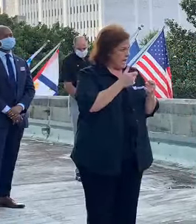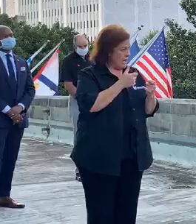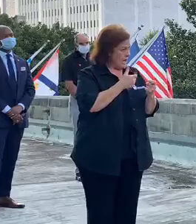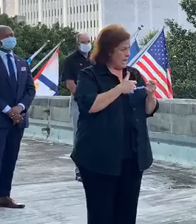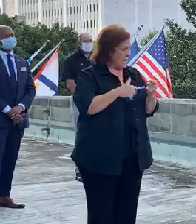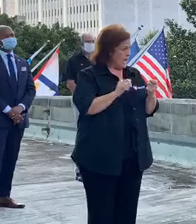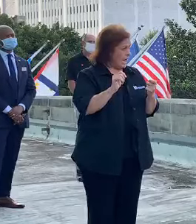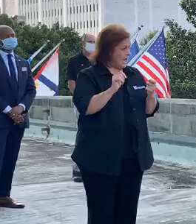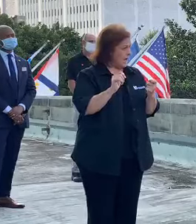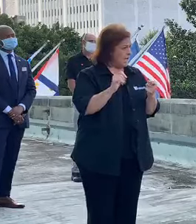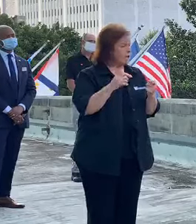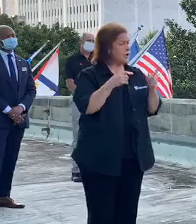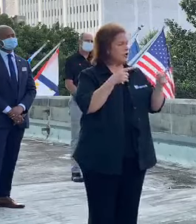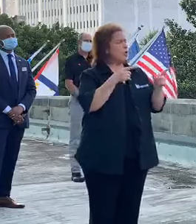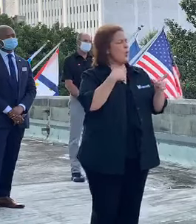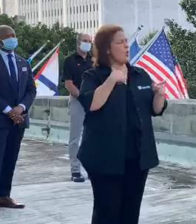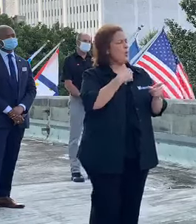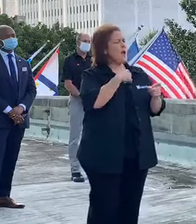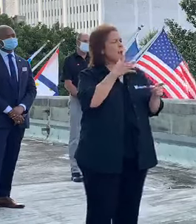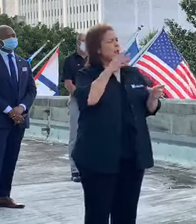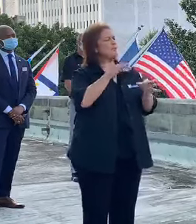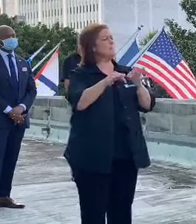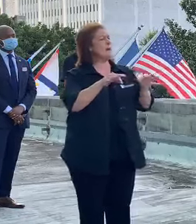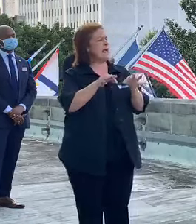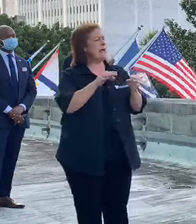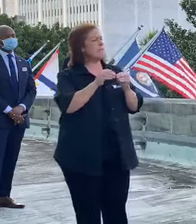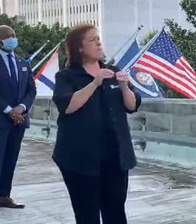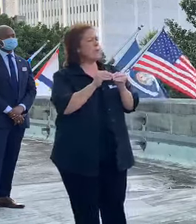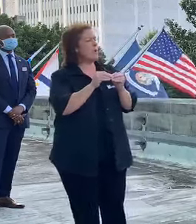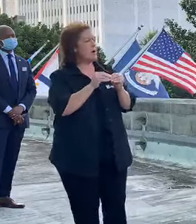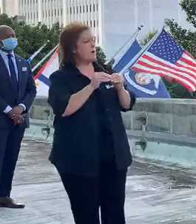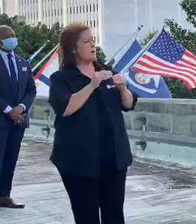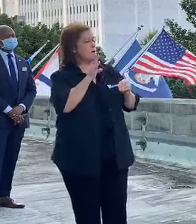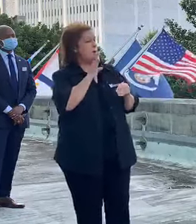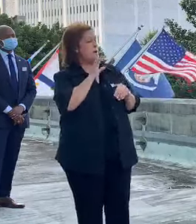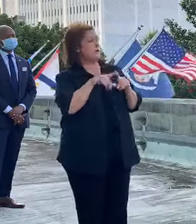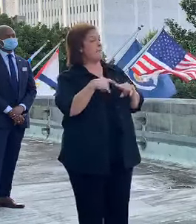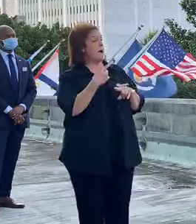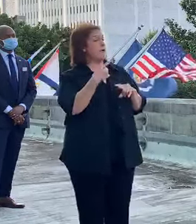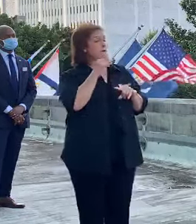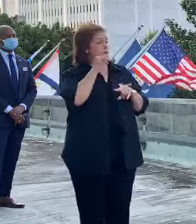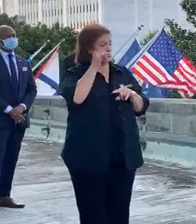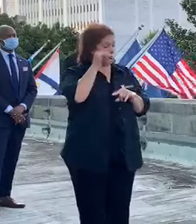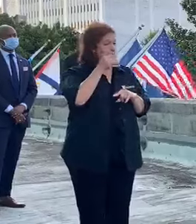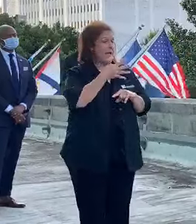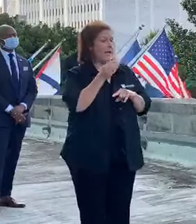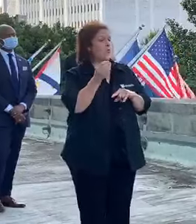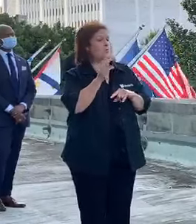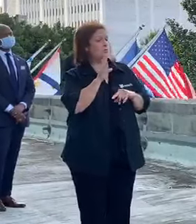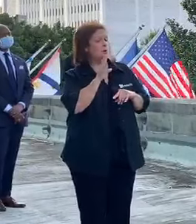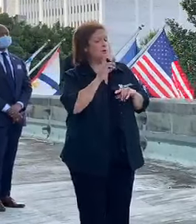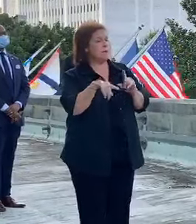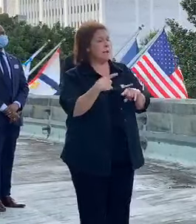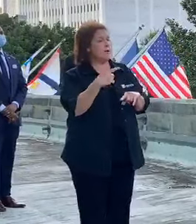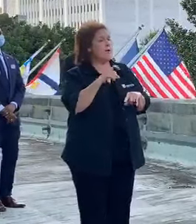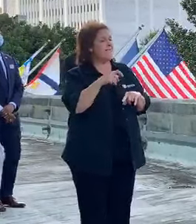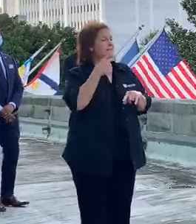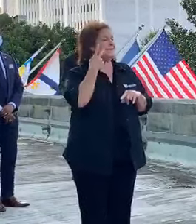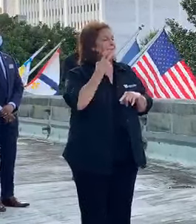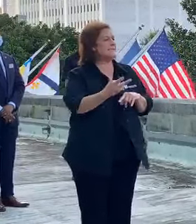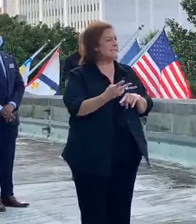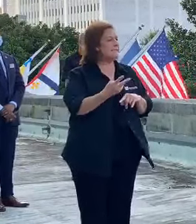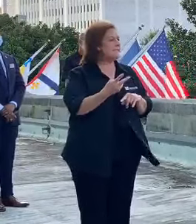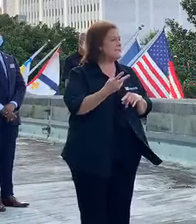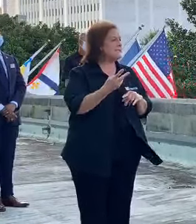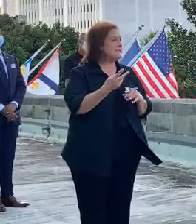Yes. And you'll be able to see all of those are things that we talked about yesterday. We've talked about them. You know, we have to see the low